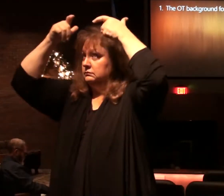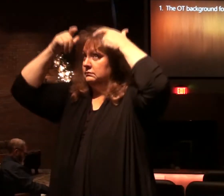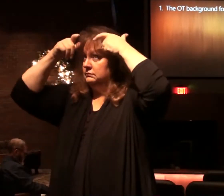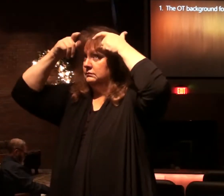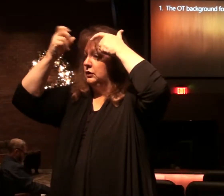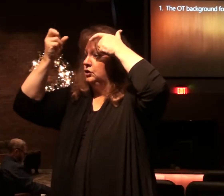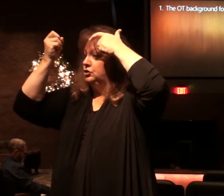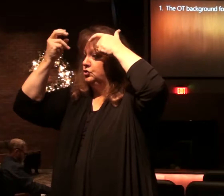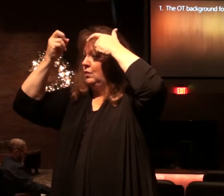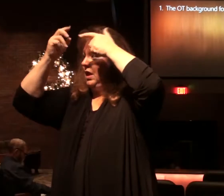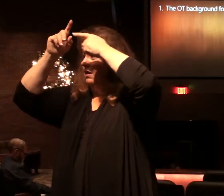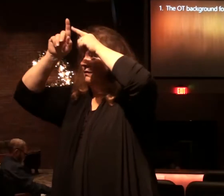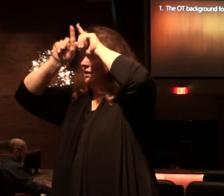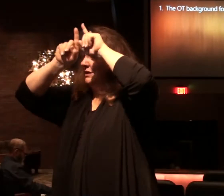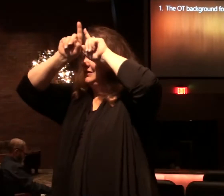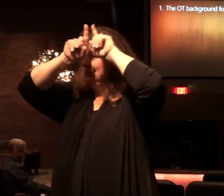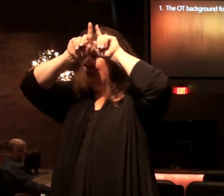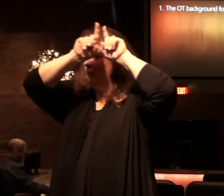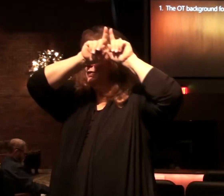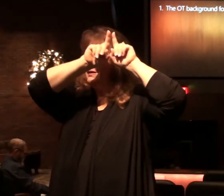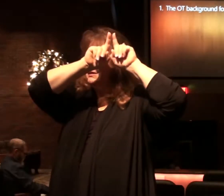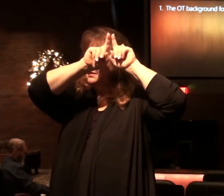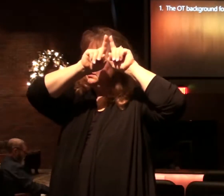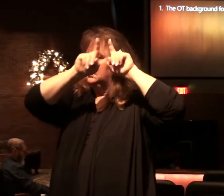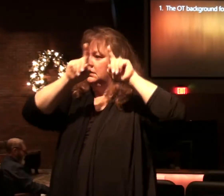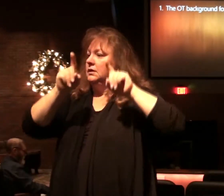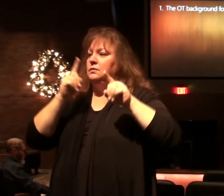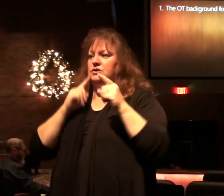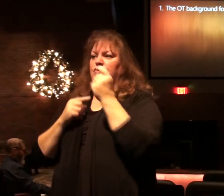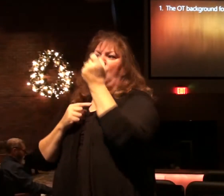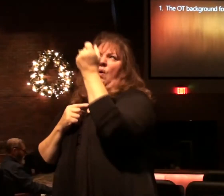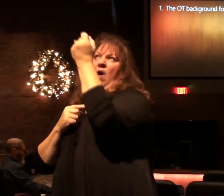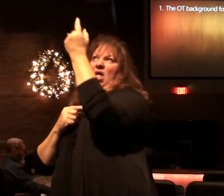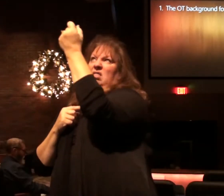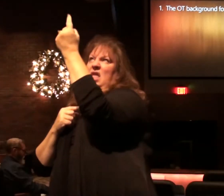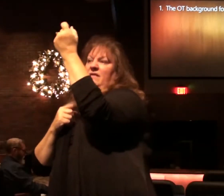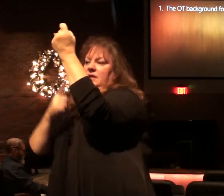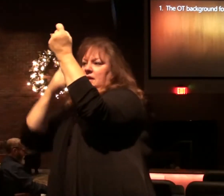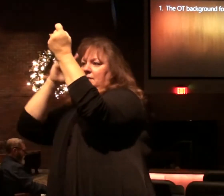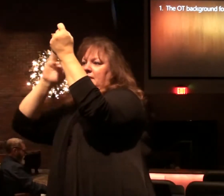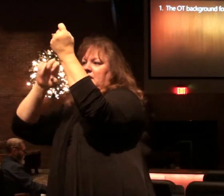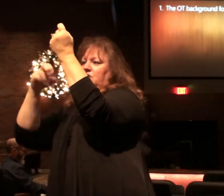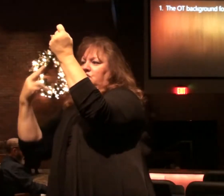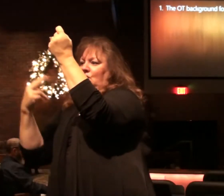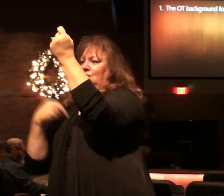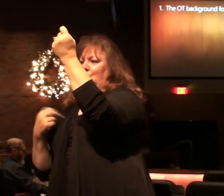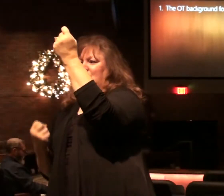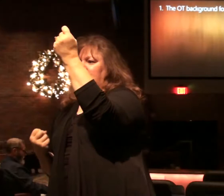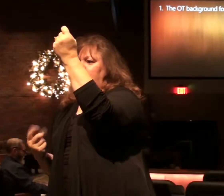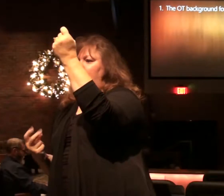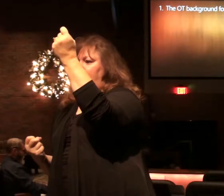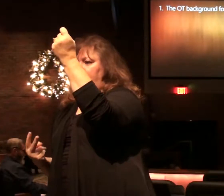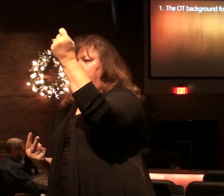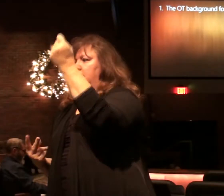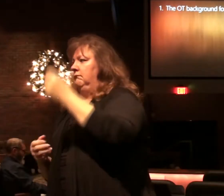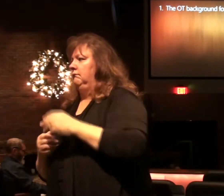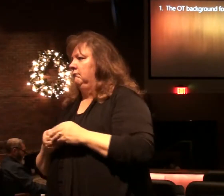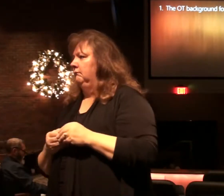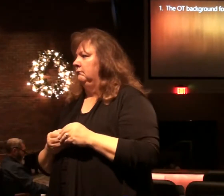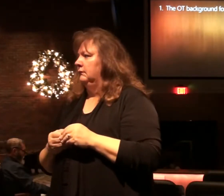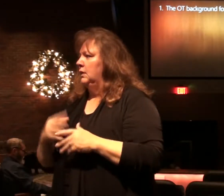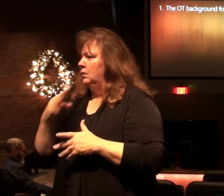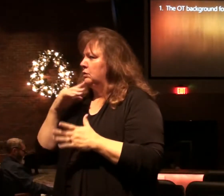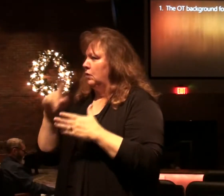12 stars. Well, we saw 11 back there because Joseph was the 12th. And he